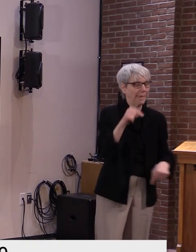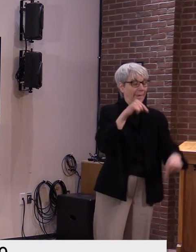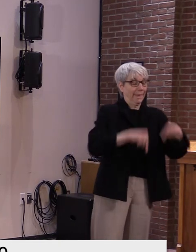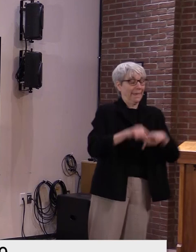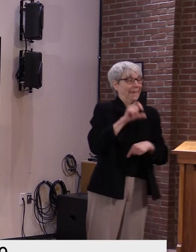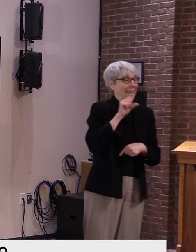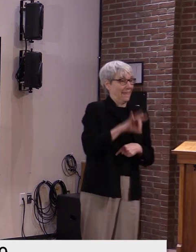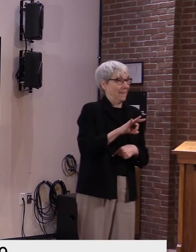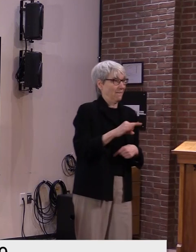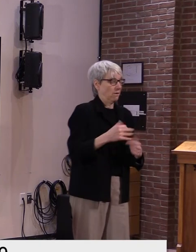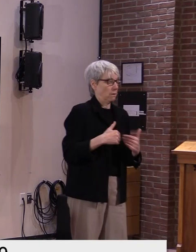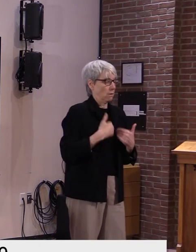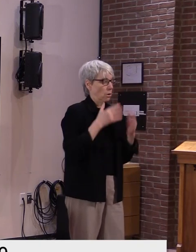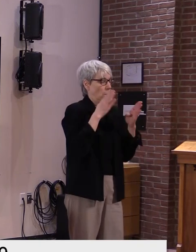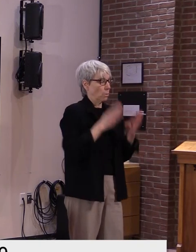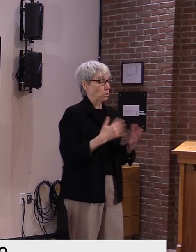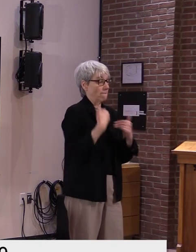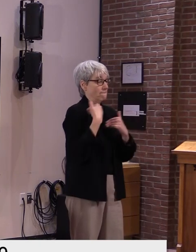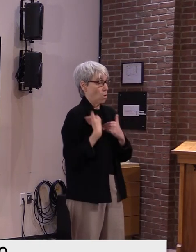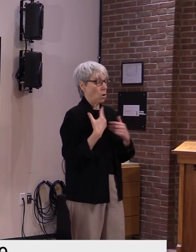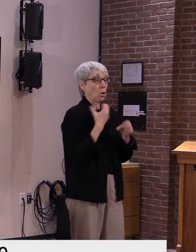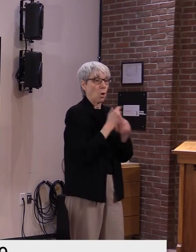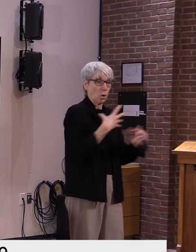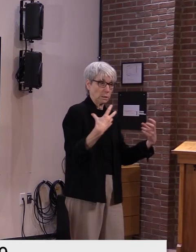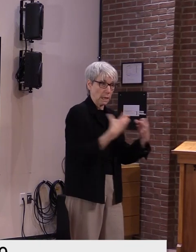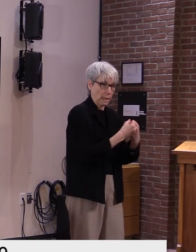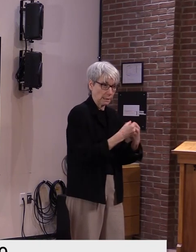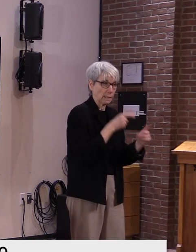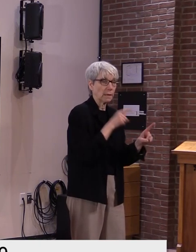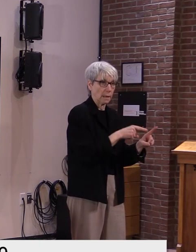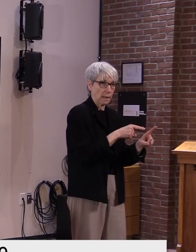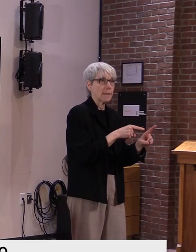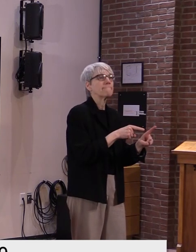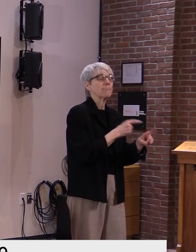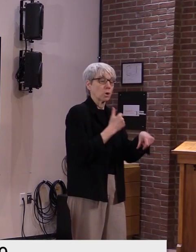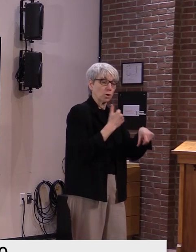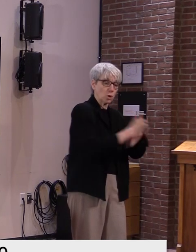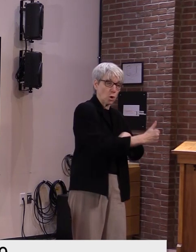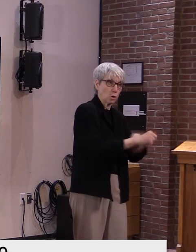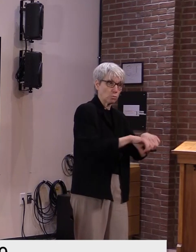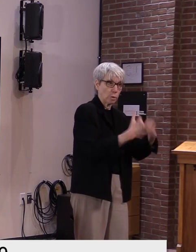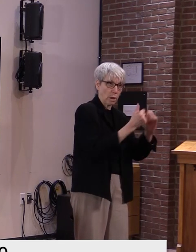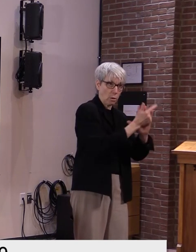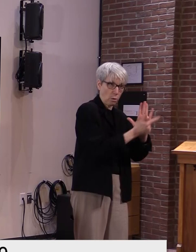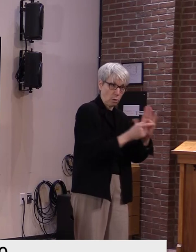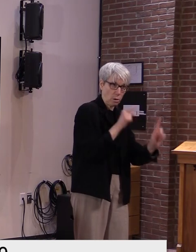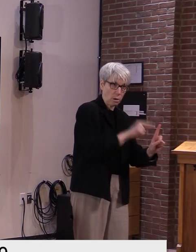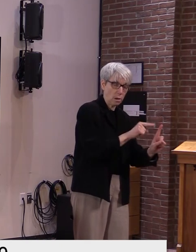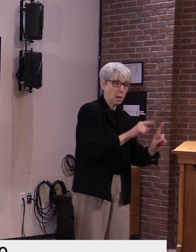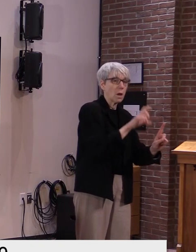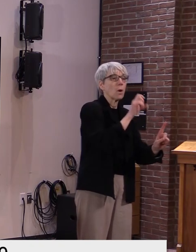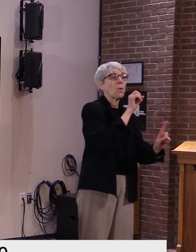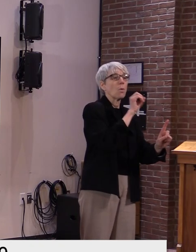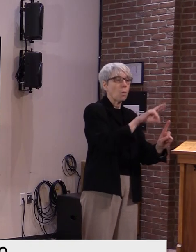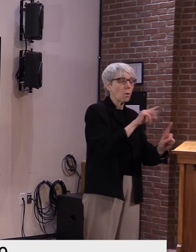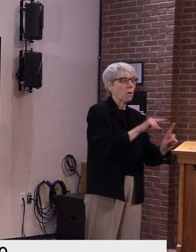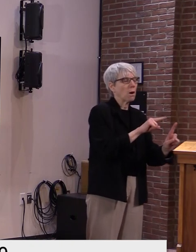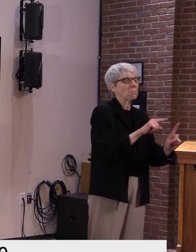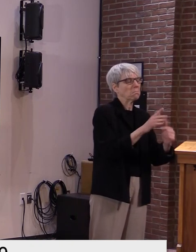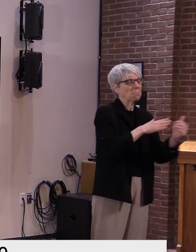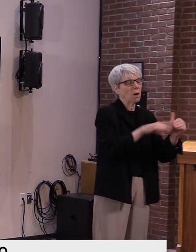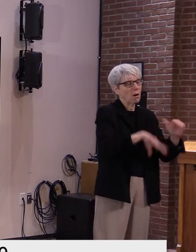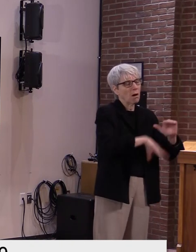result of an accident report, or charges that were to occur as a result of someone that's subject to the family